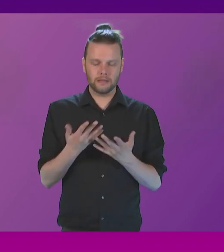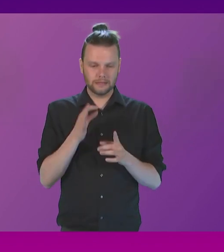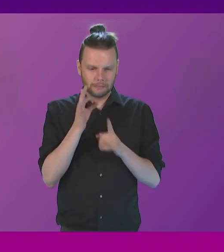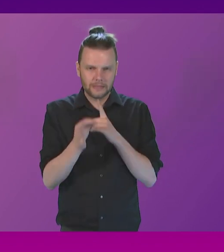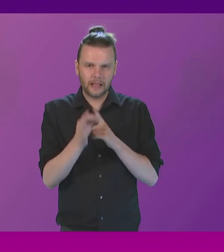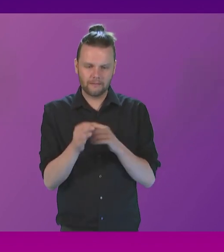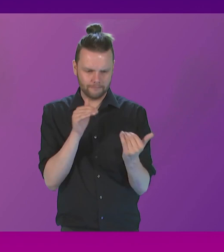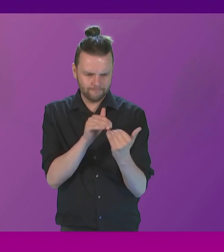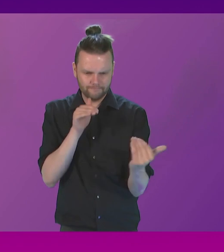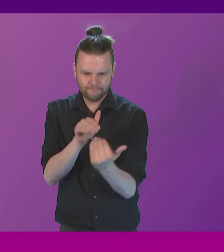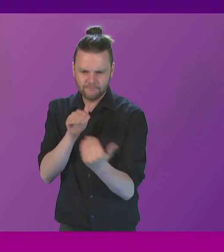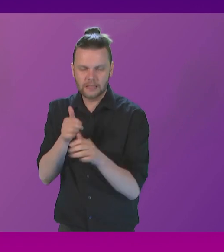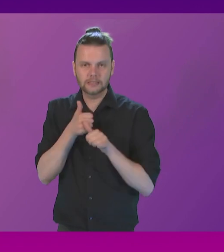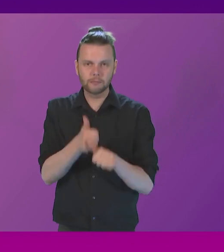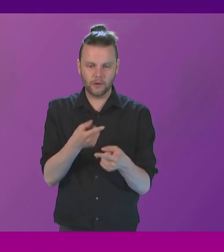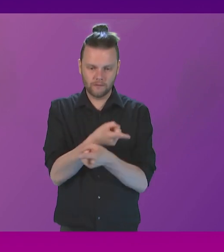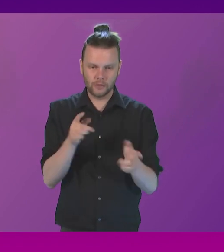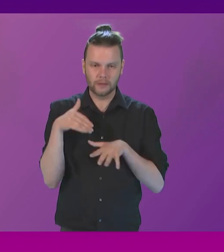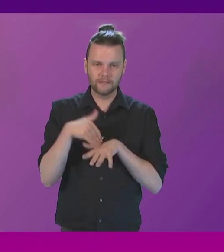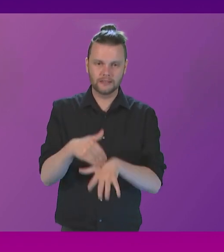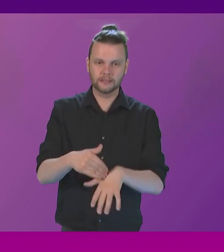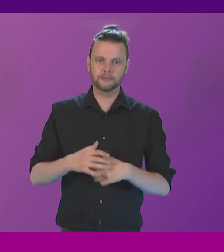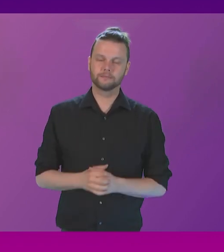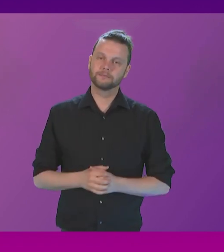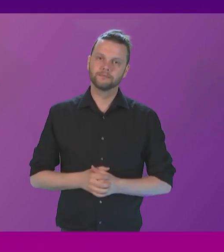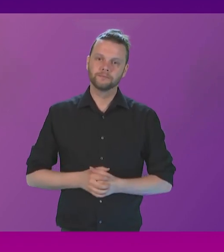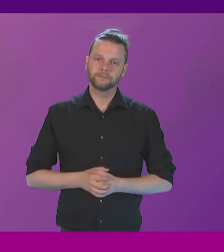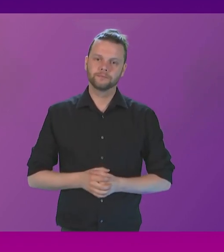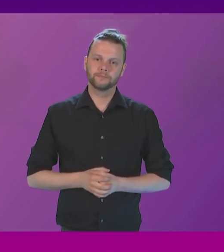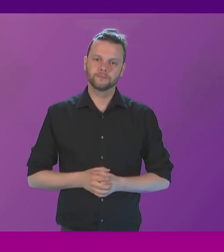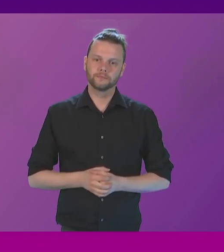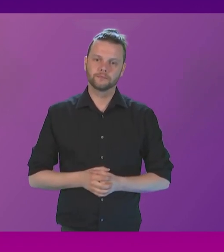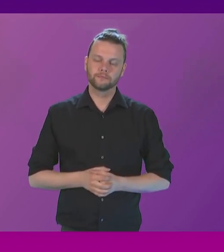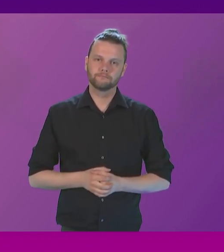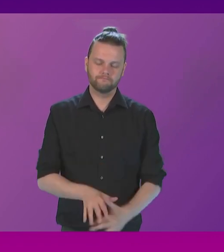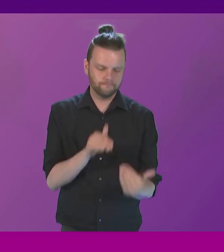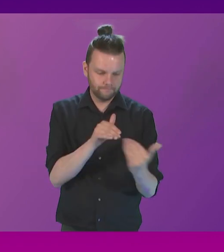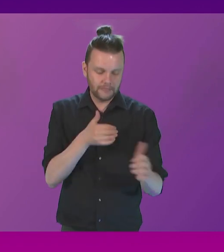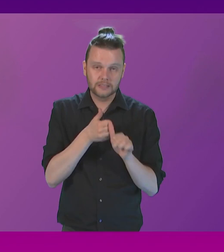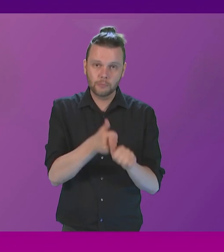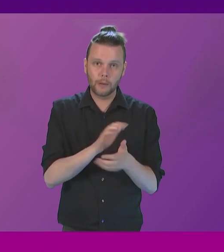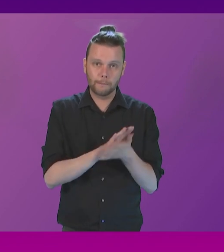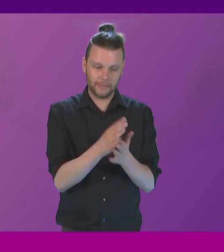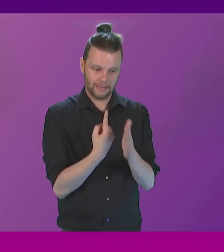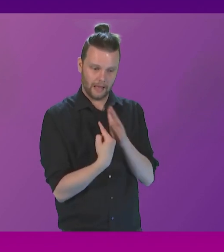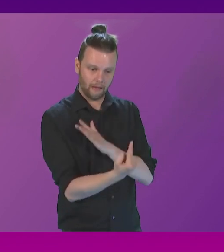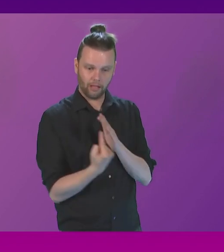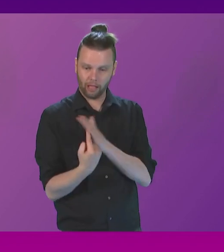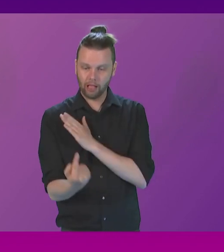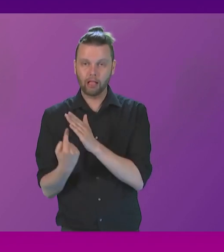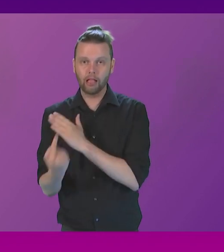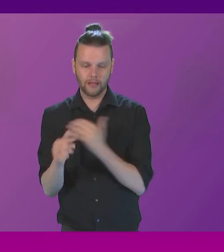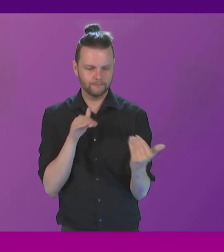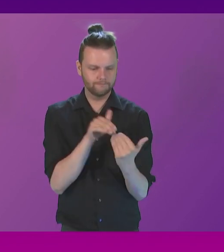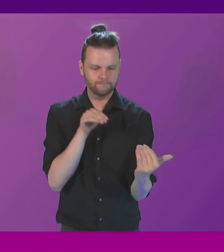support available for those affected. Tailored support means taking each child's case individually